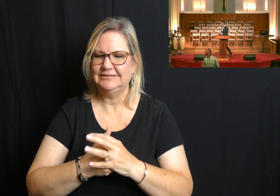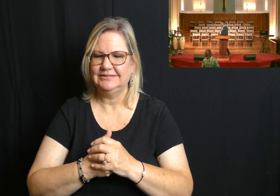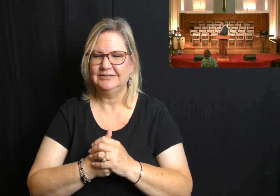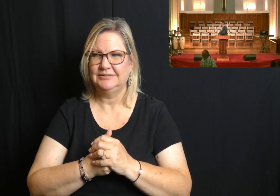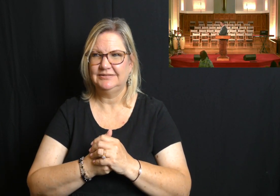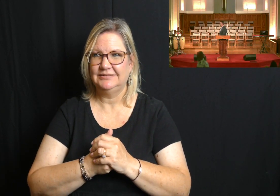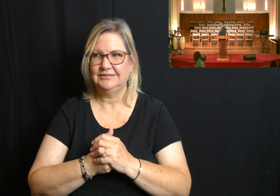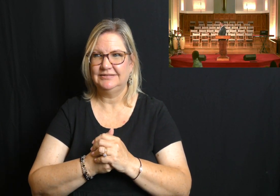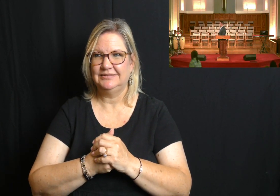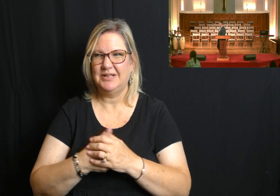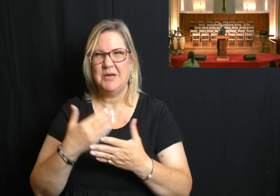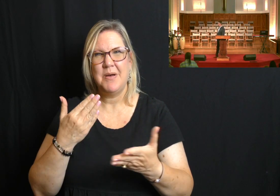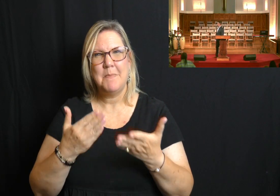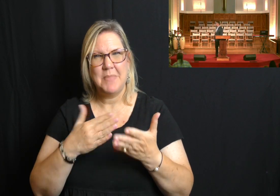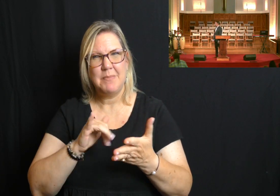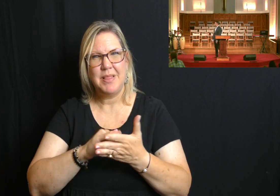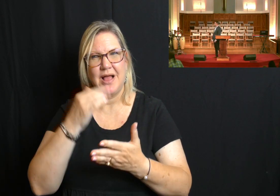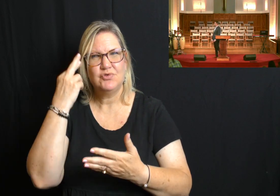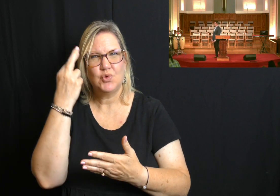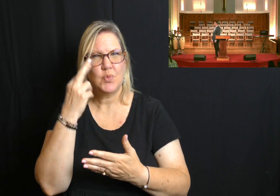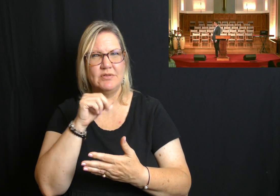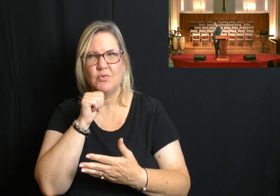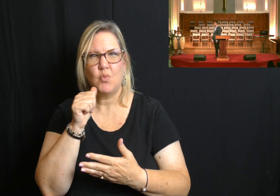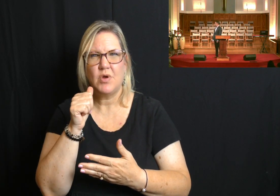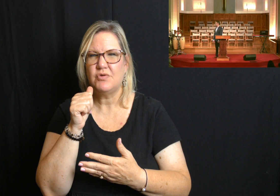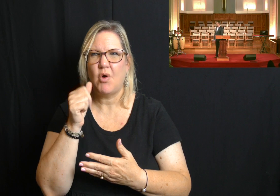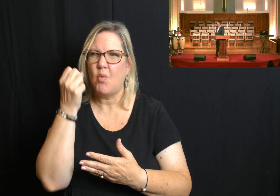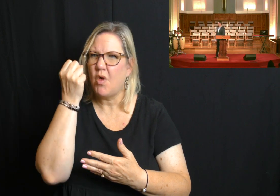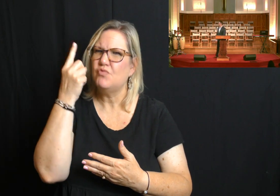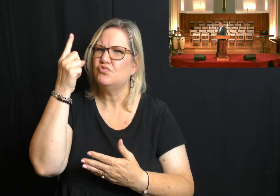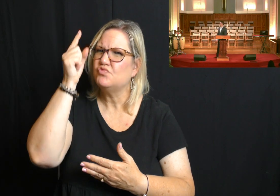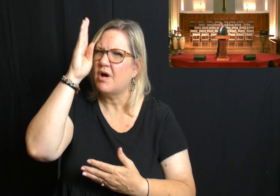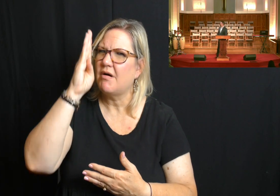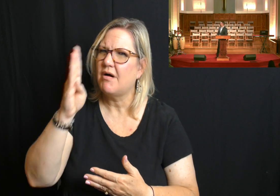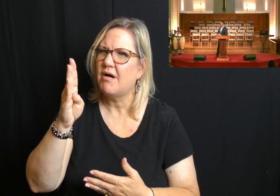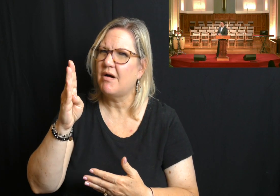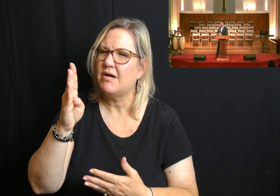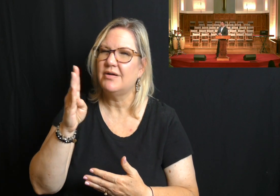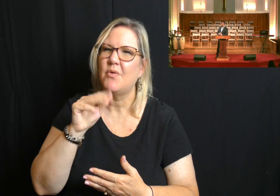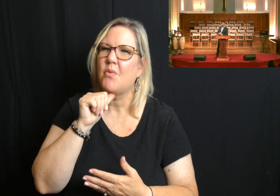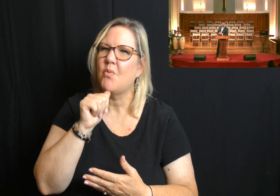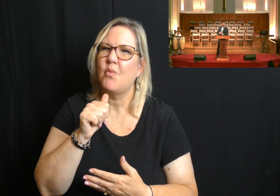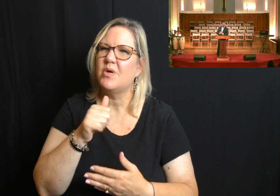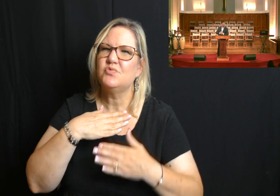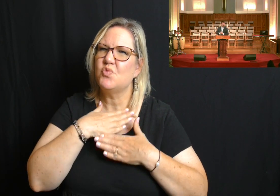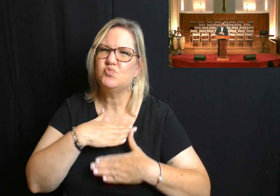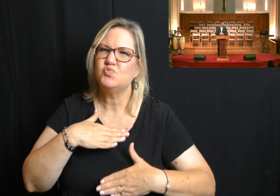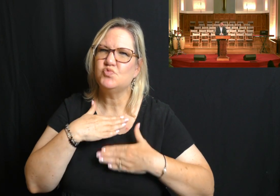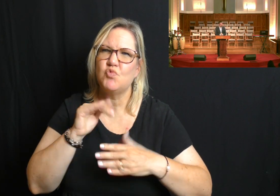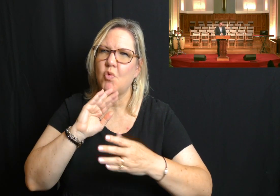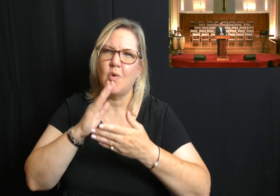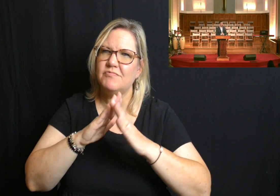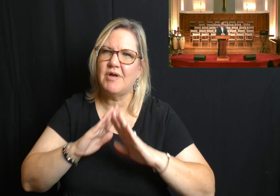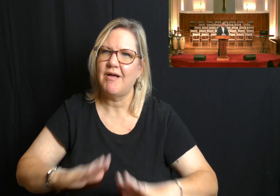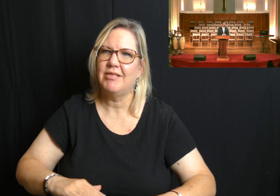Maybe that's why we don't hear from God a lot, because we don't like silence. So